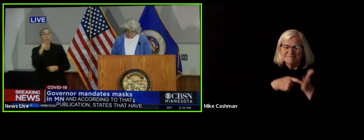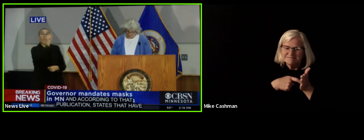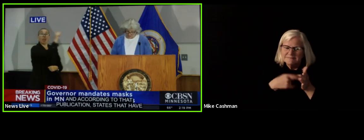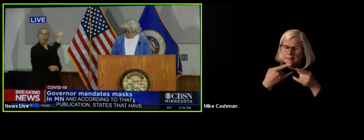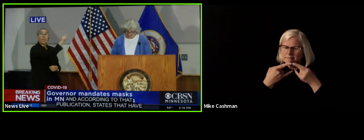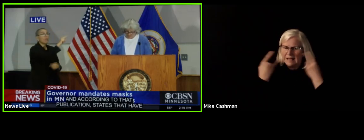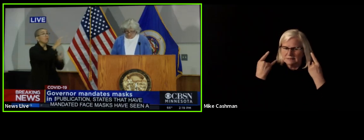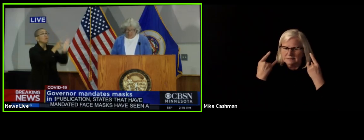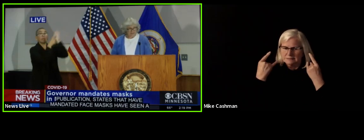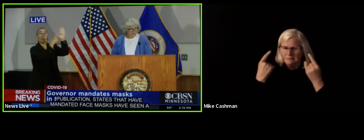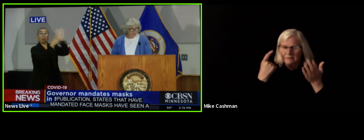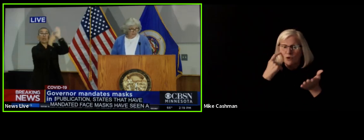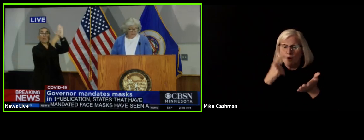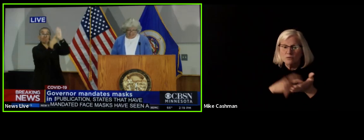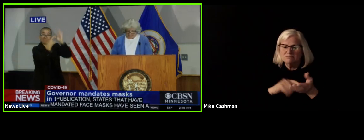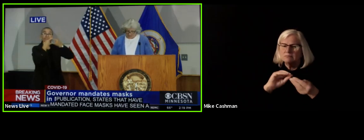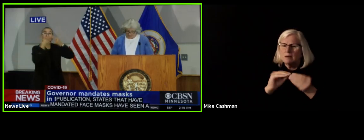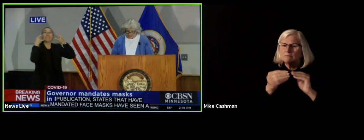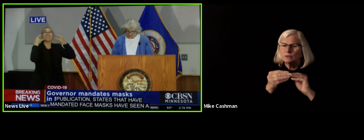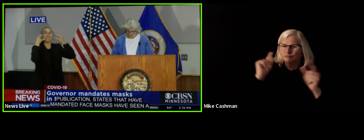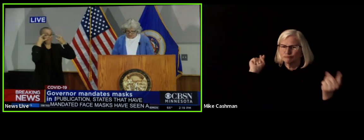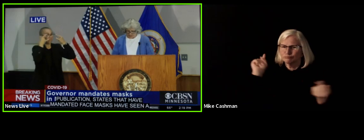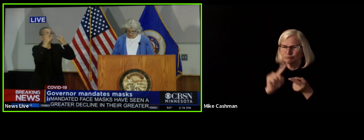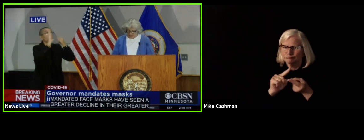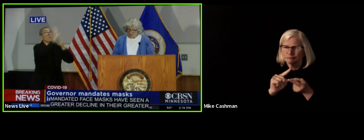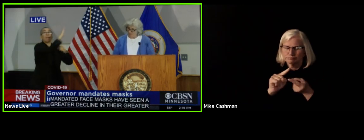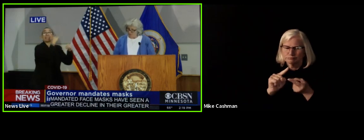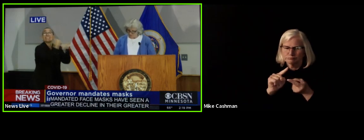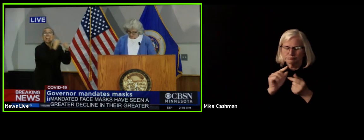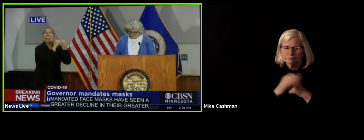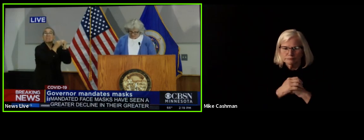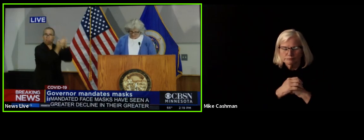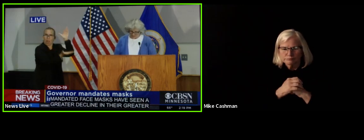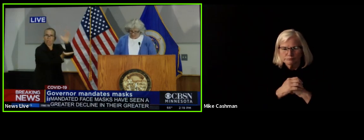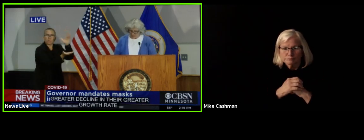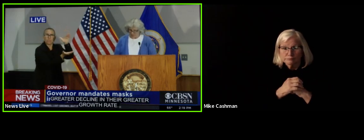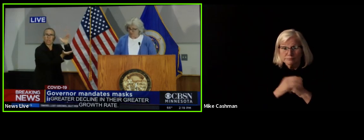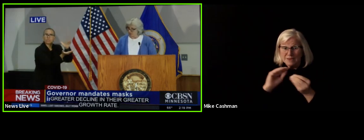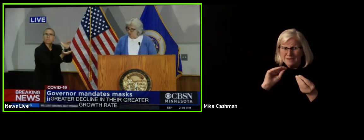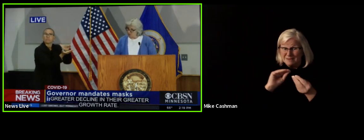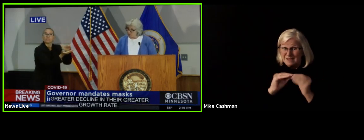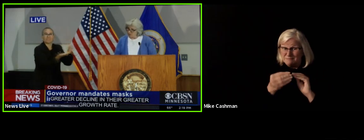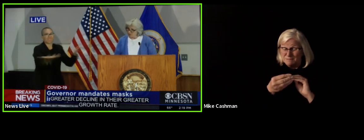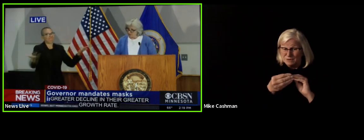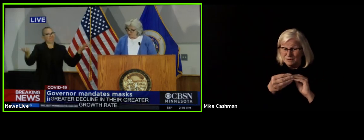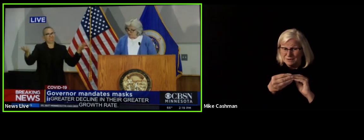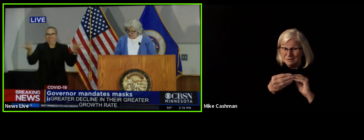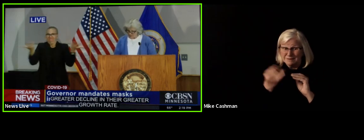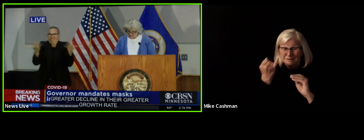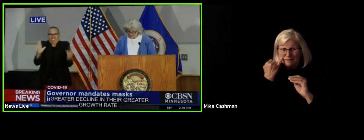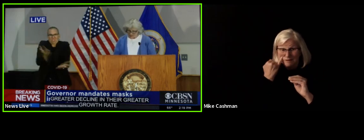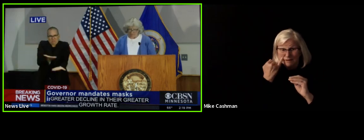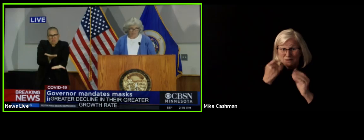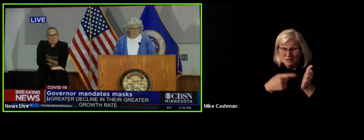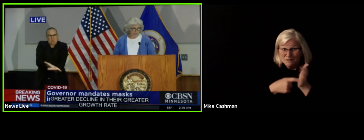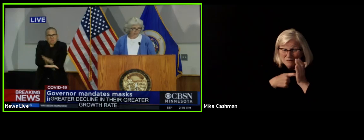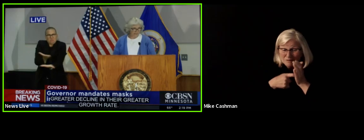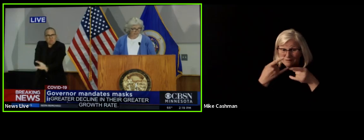growth rate. And these measures nationally are estimated to have already averted between 230,000